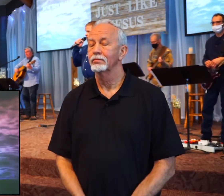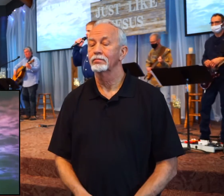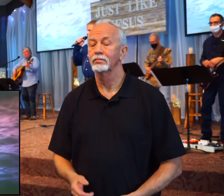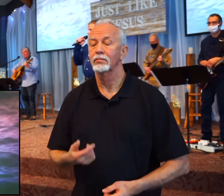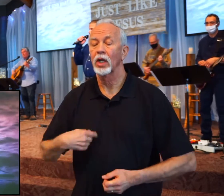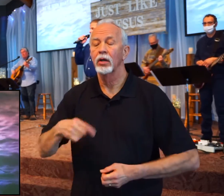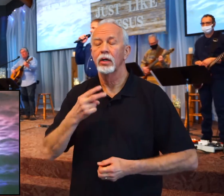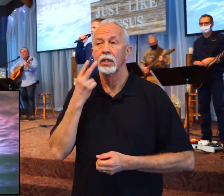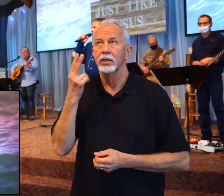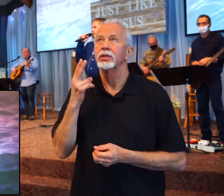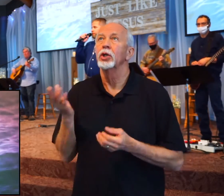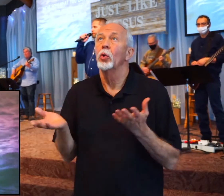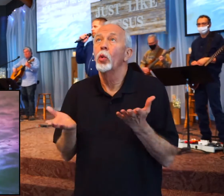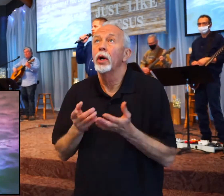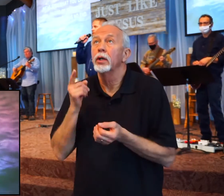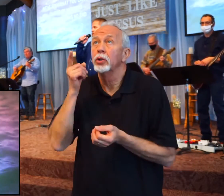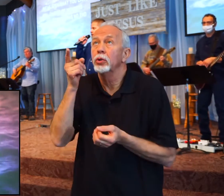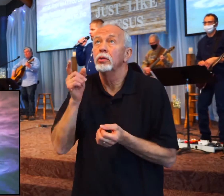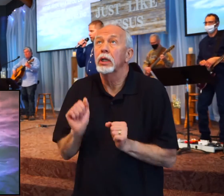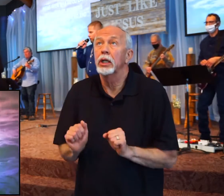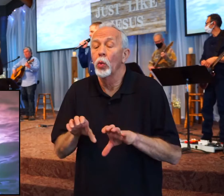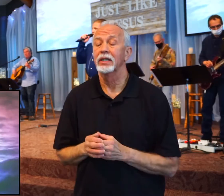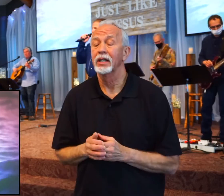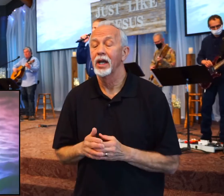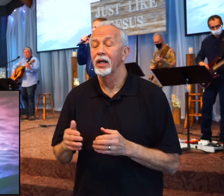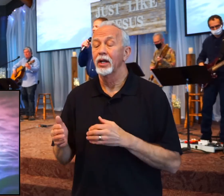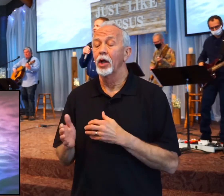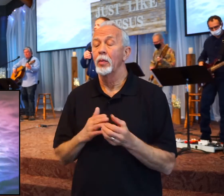See what you can do.